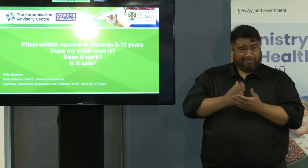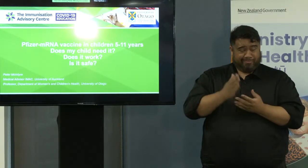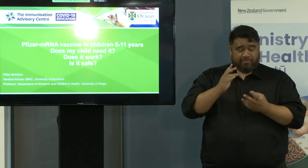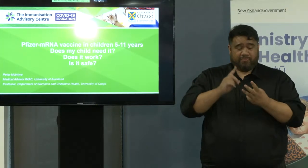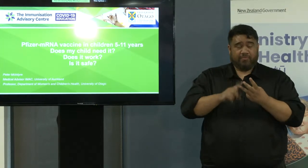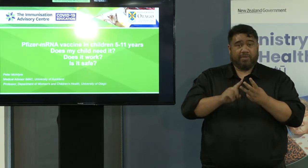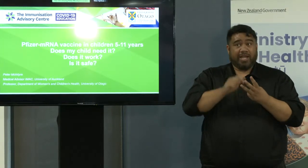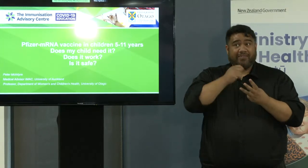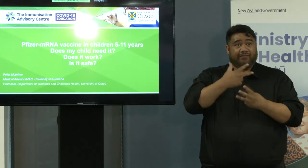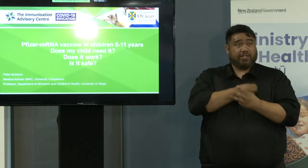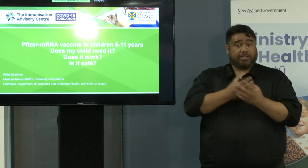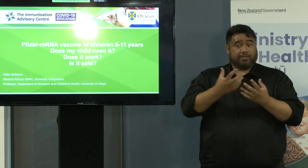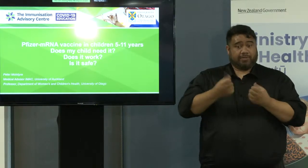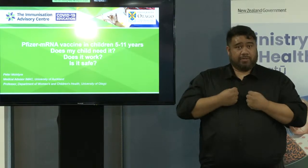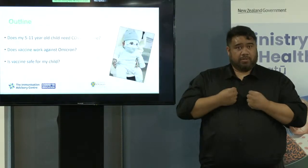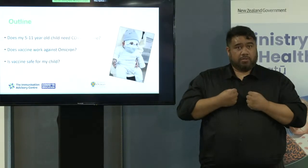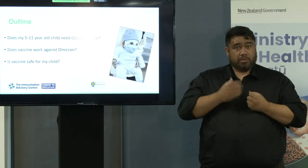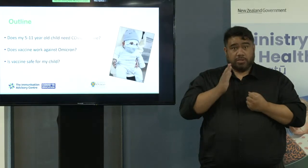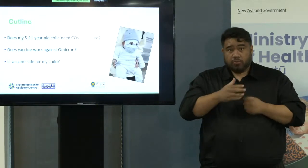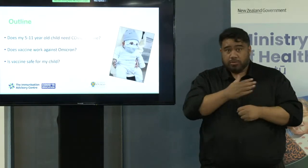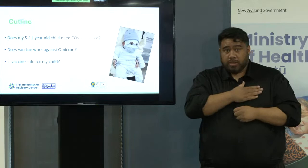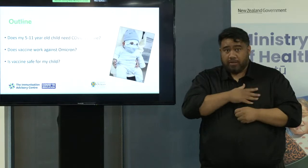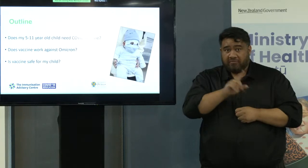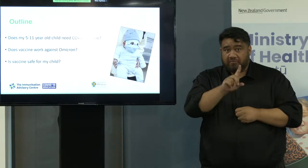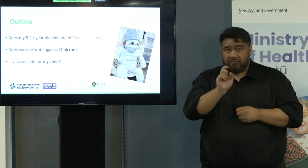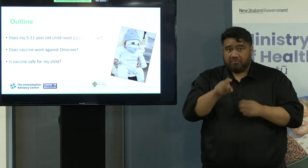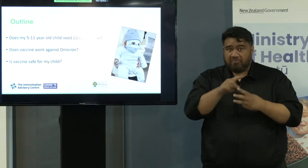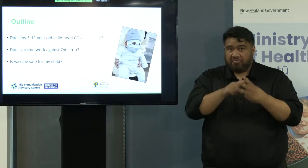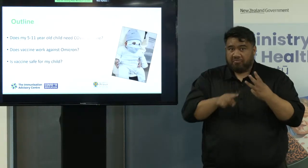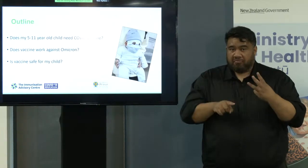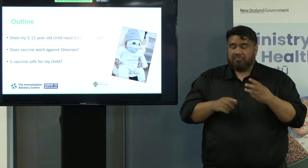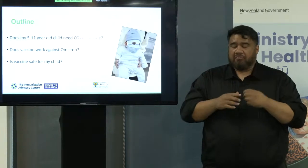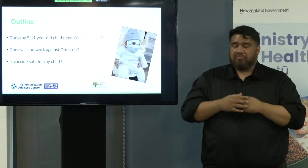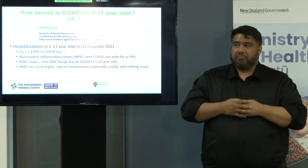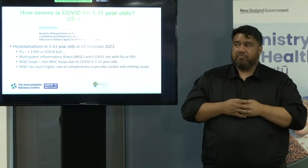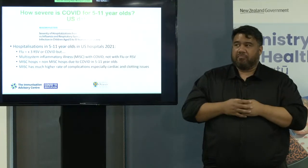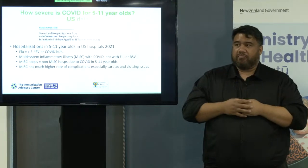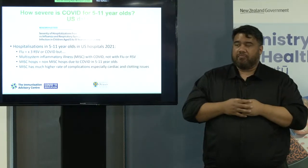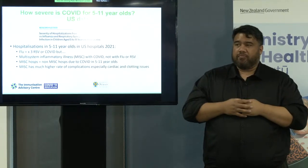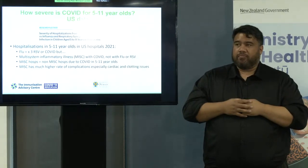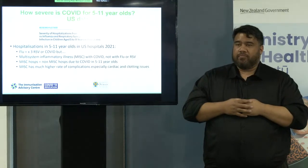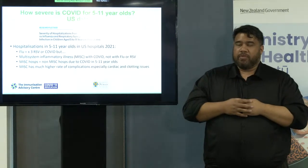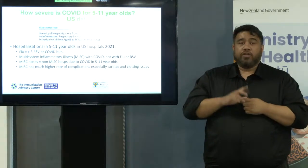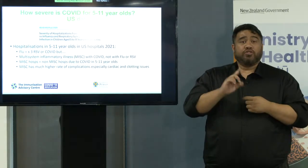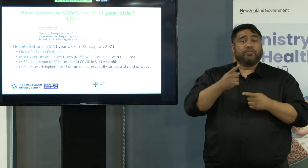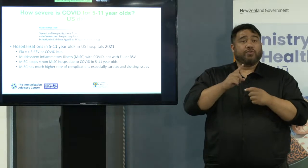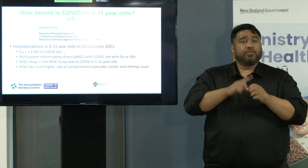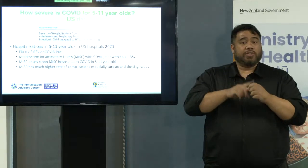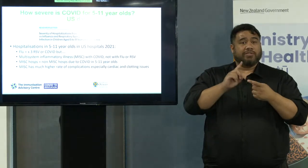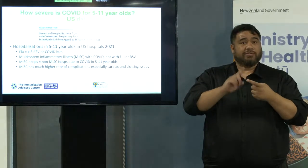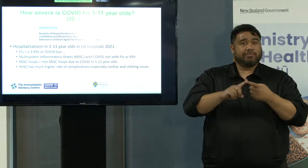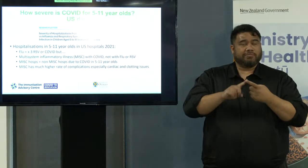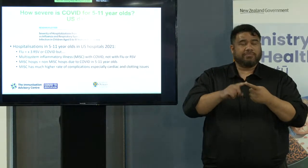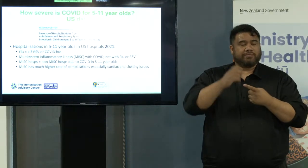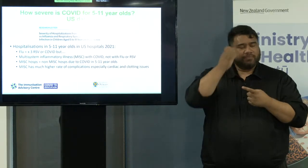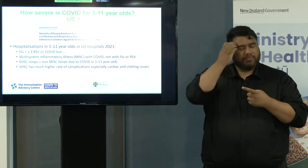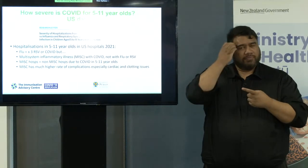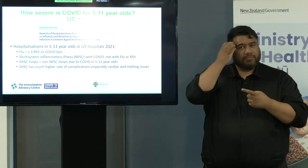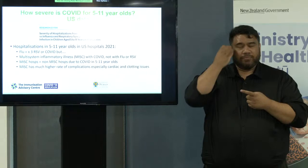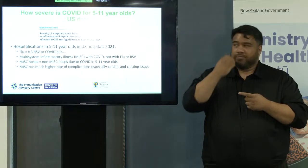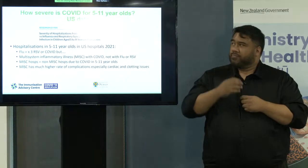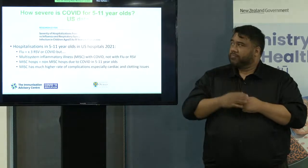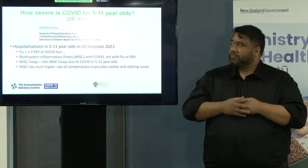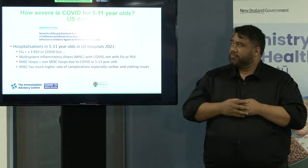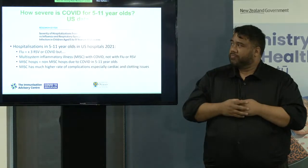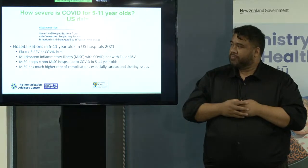it? And is it safe? And so just moving on to that first question,